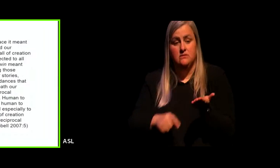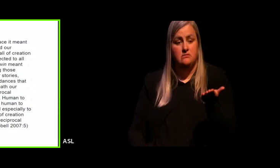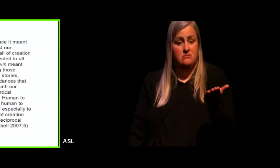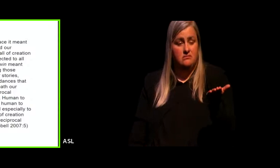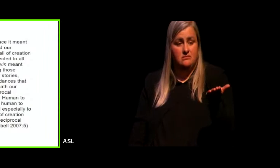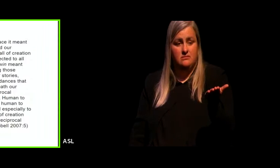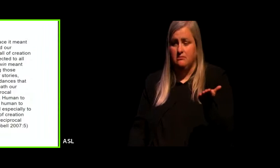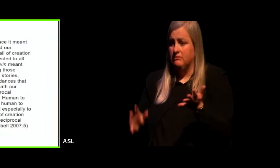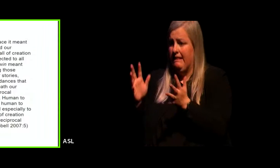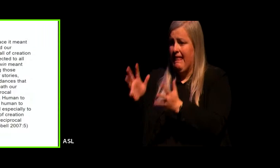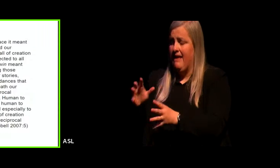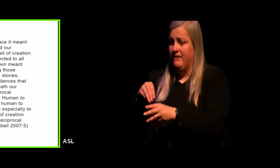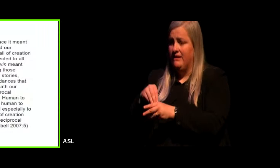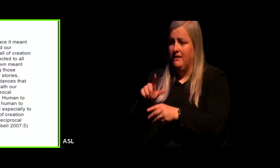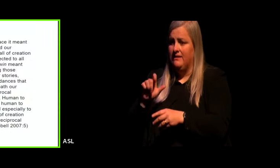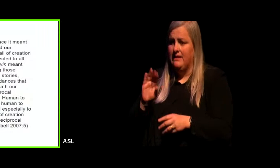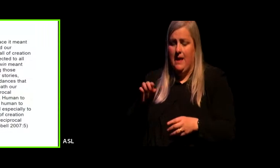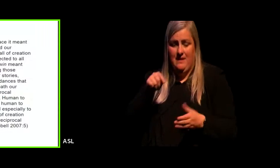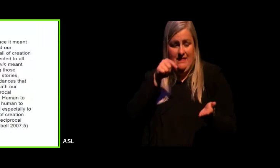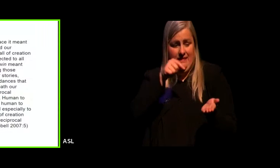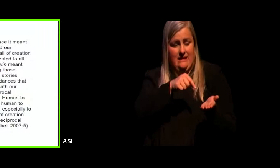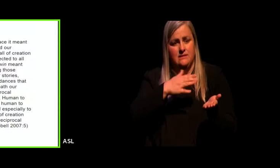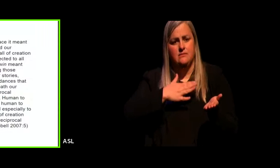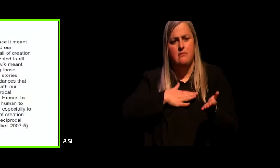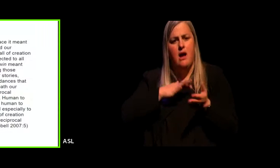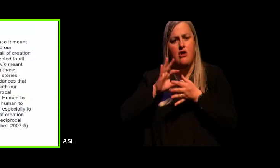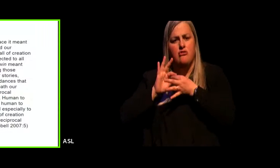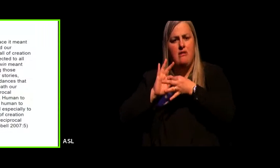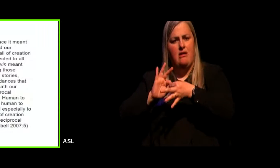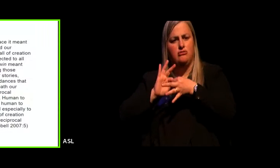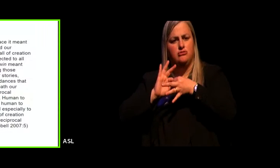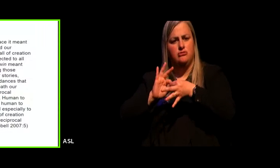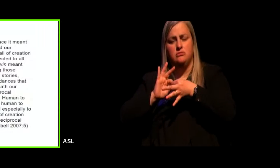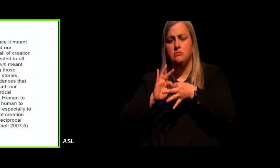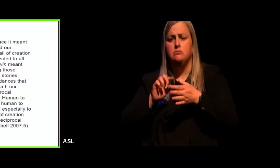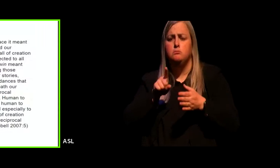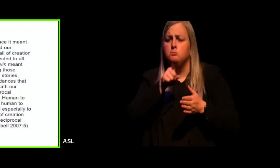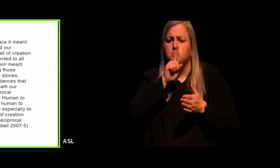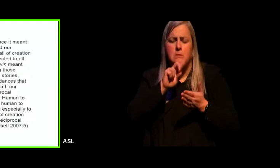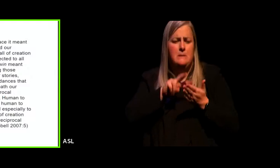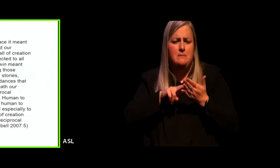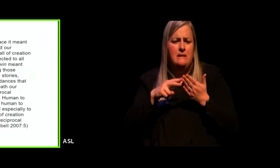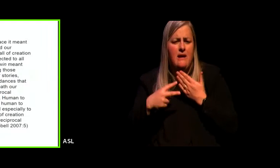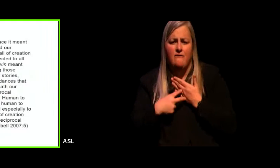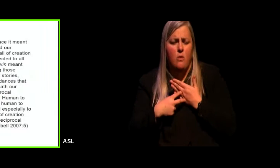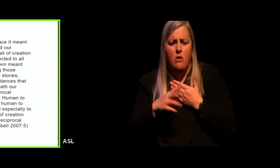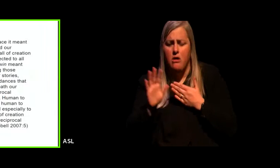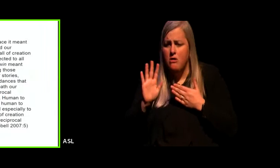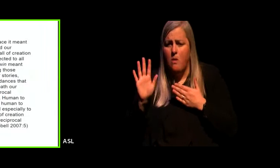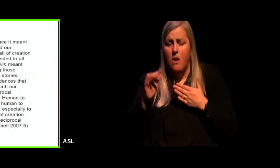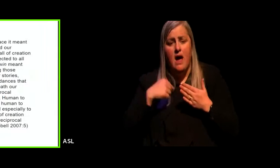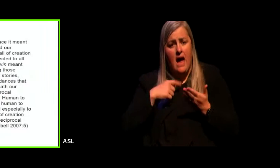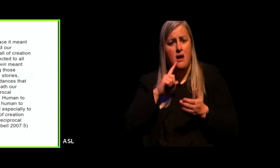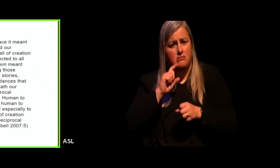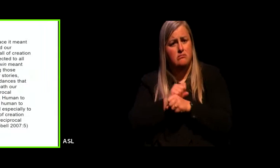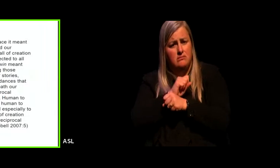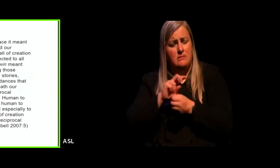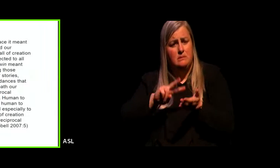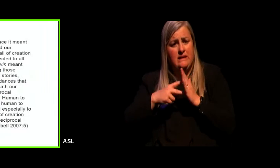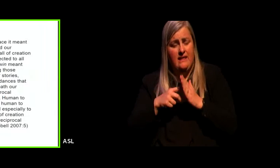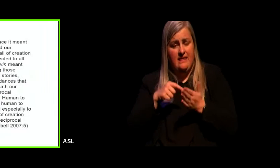lab. This is my relation. And I mean that not in a metaphorical way. I mean it in a literal way. This is